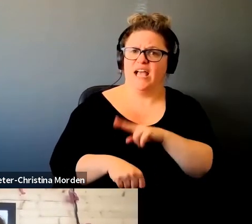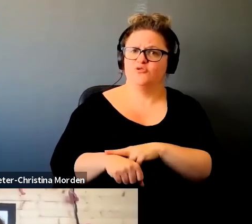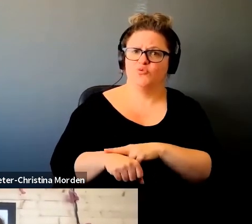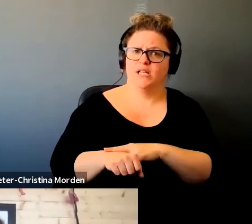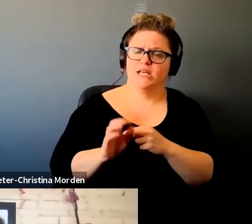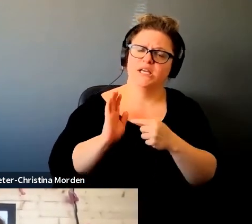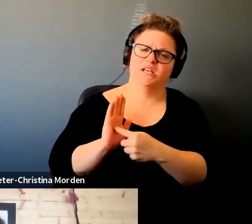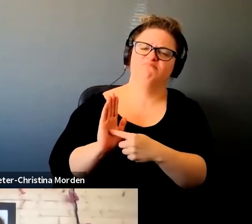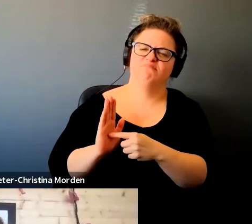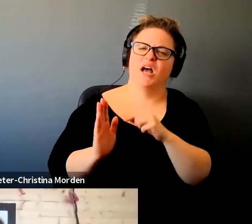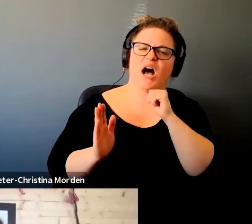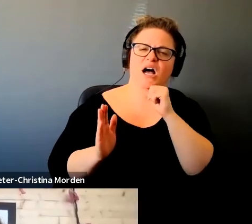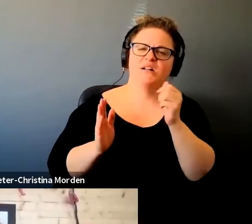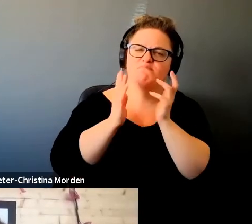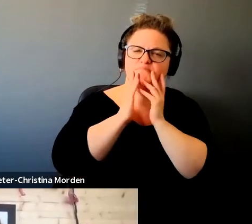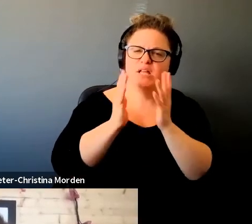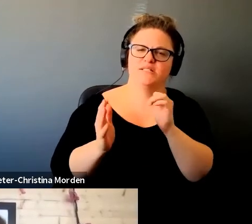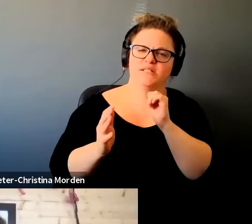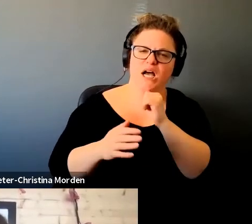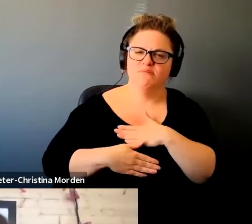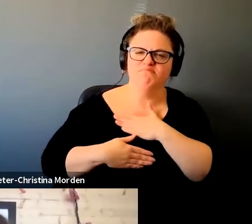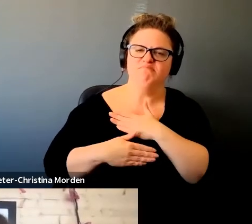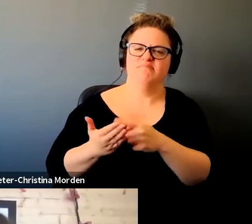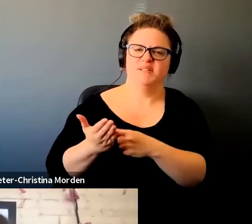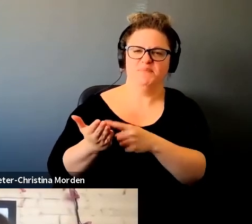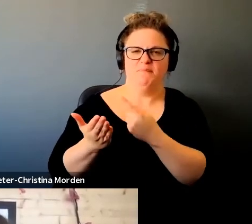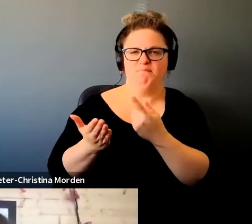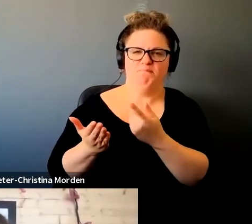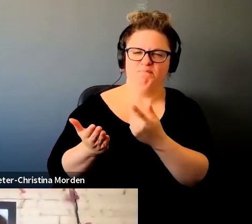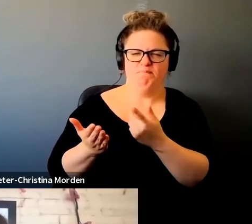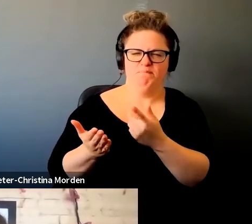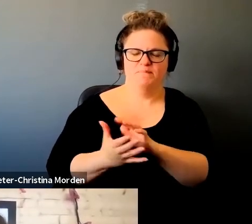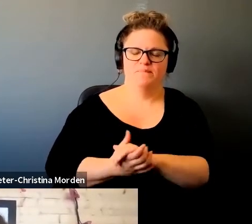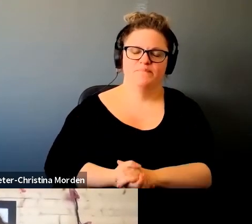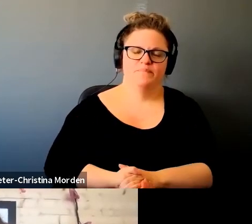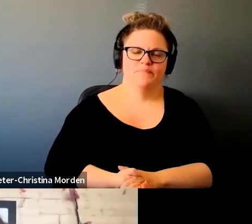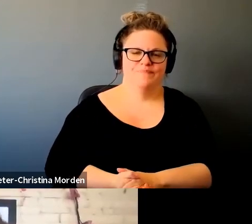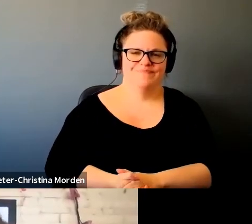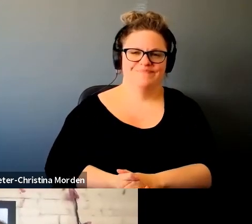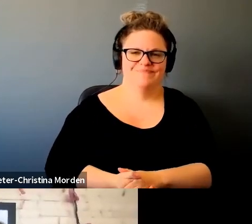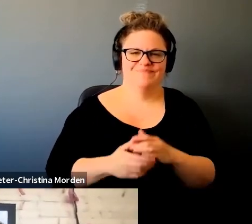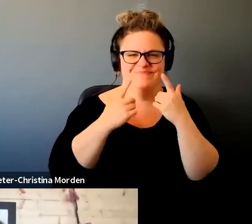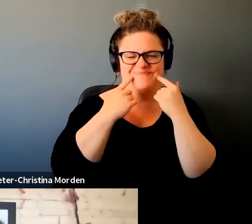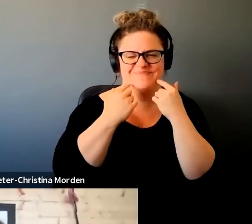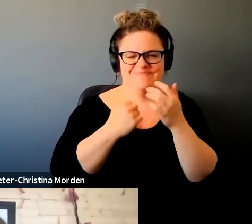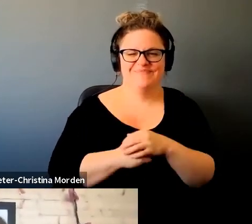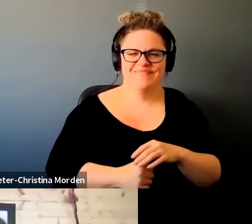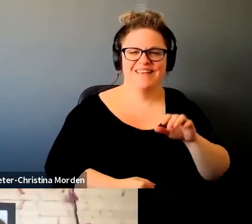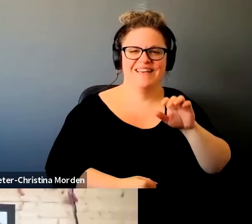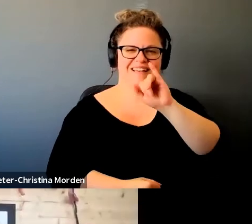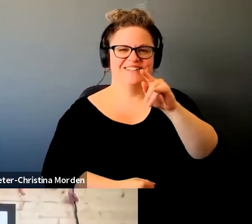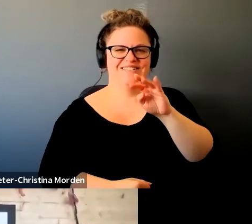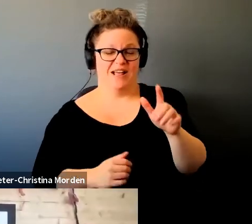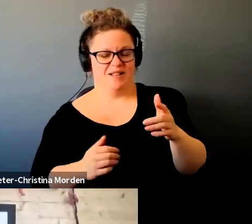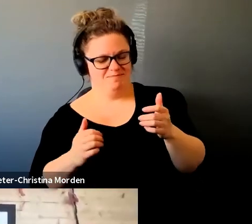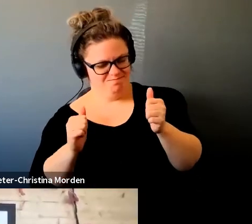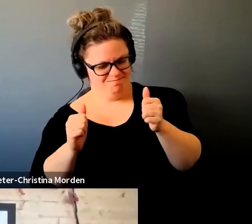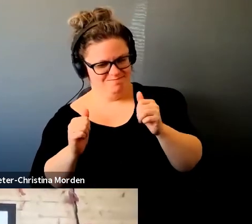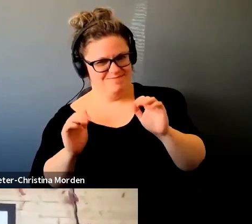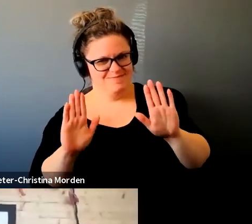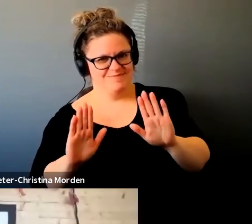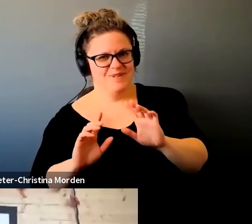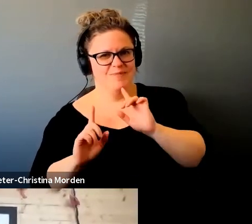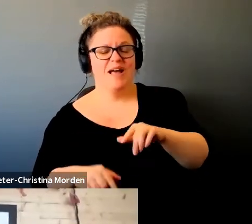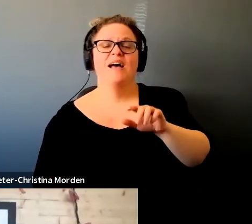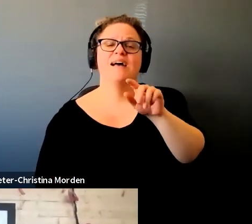that makes it kind of natural for me. A great response. Ted,